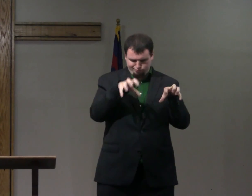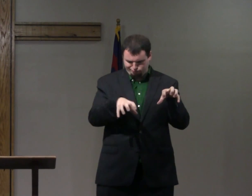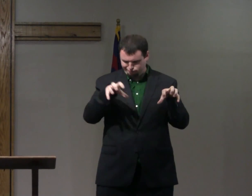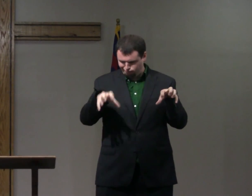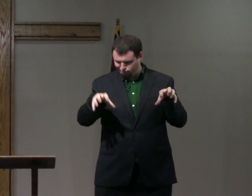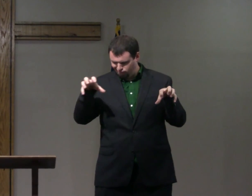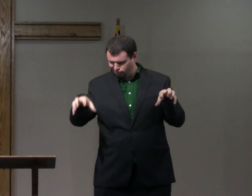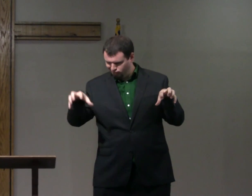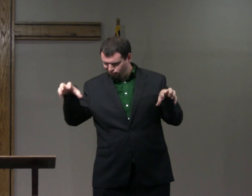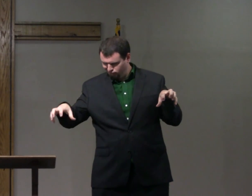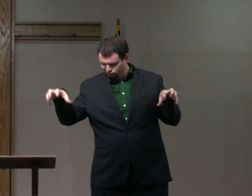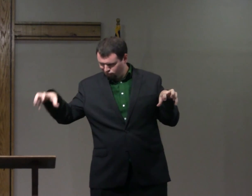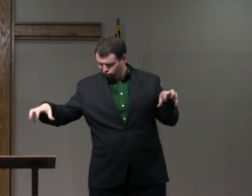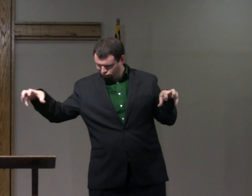How many stadiums are there?